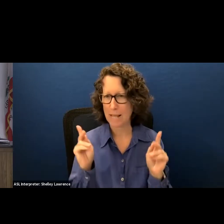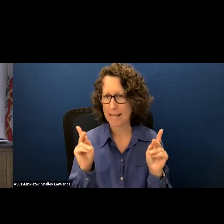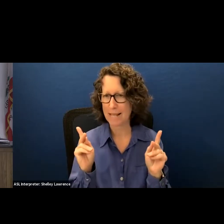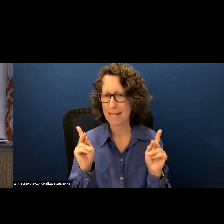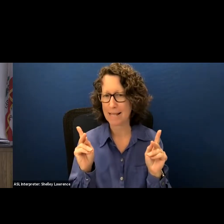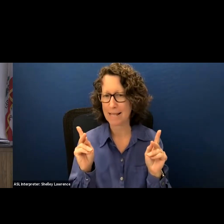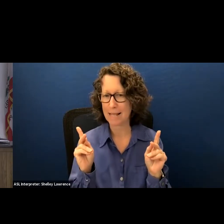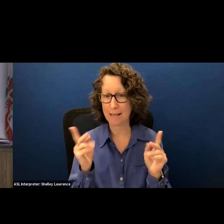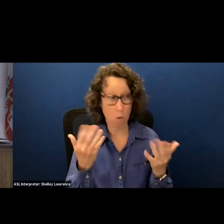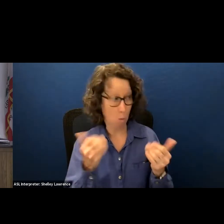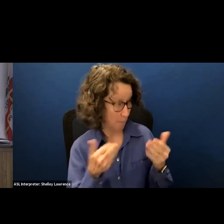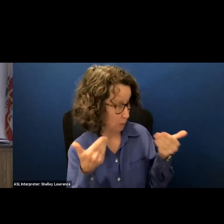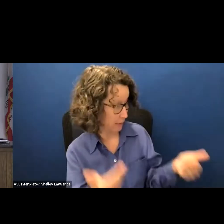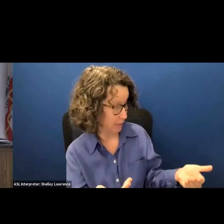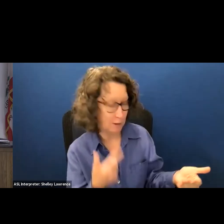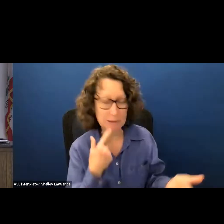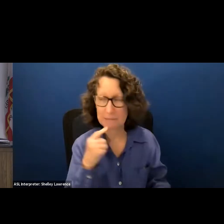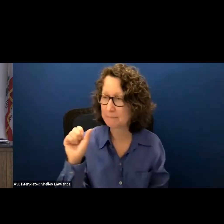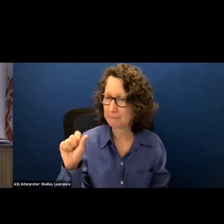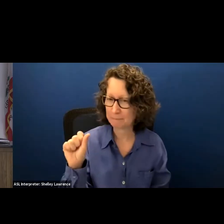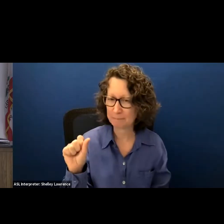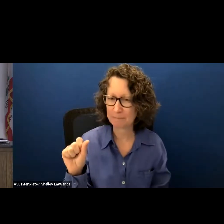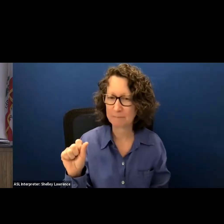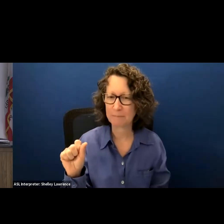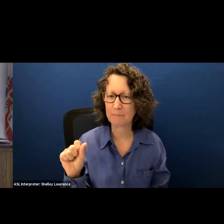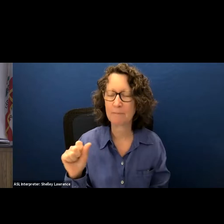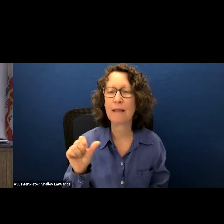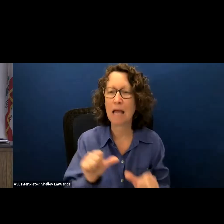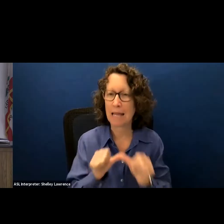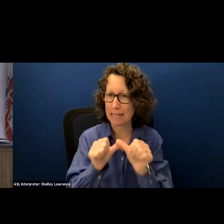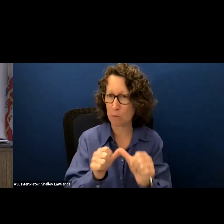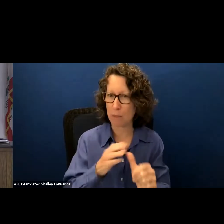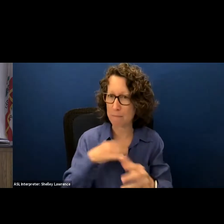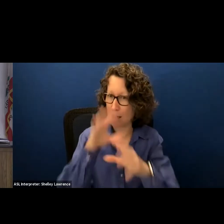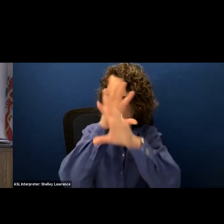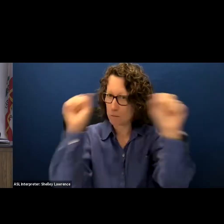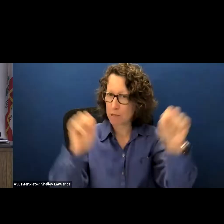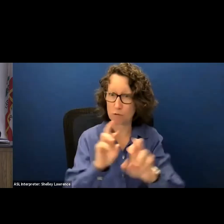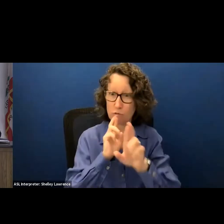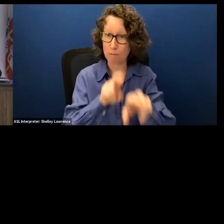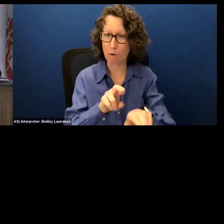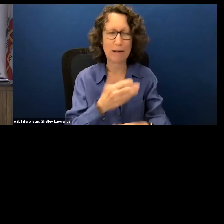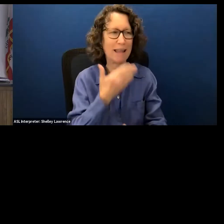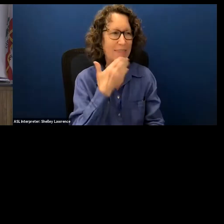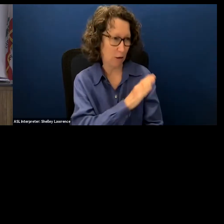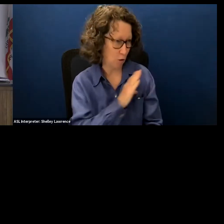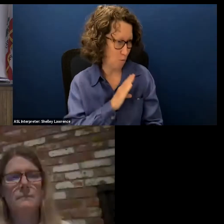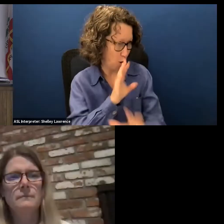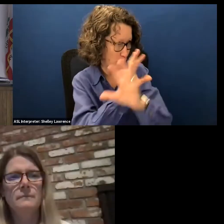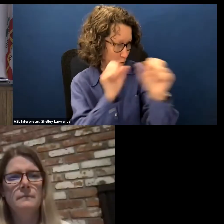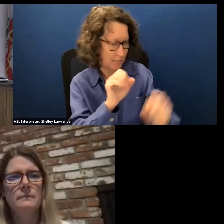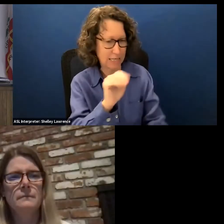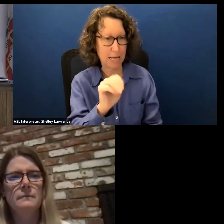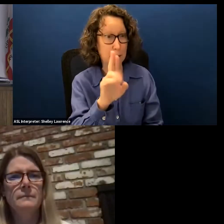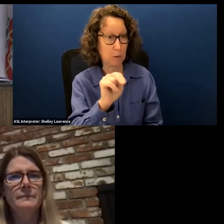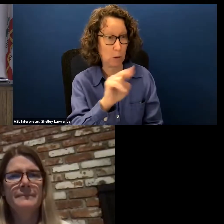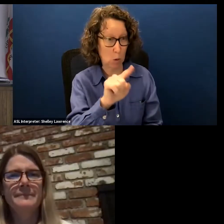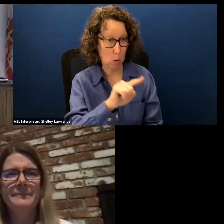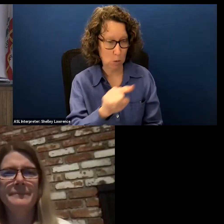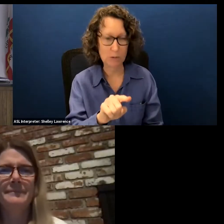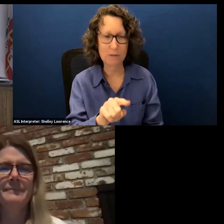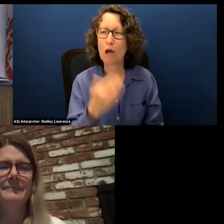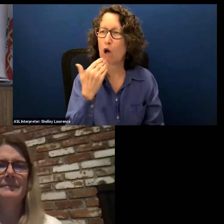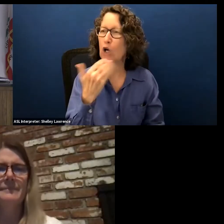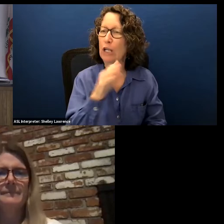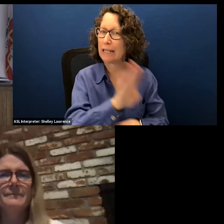Do you want me to continue? Okay. I will now continue with my superintendent's report. Thank you, Board President Munoz. Good evening, board members,